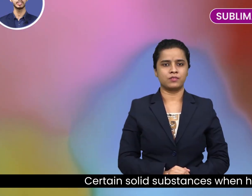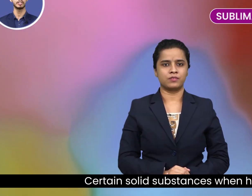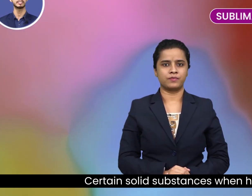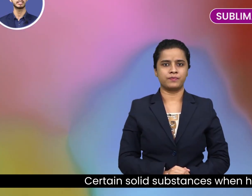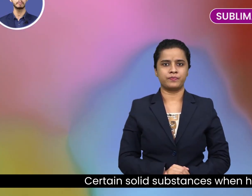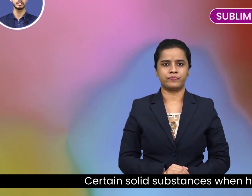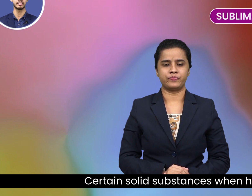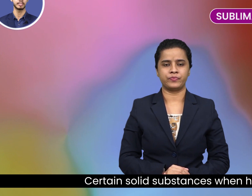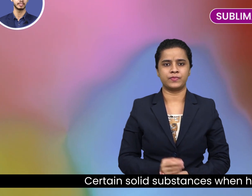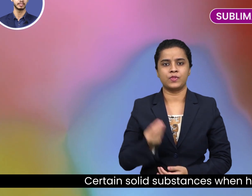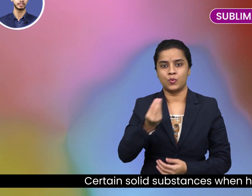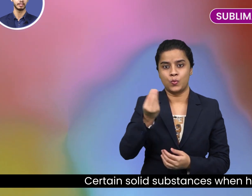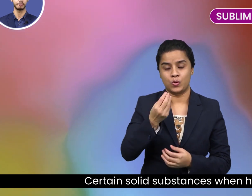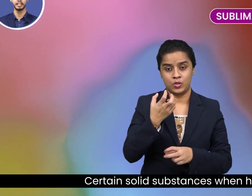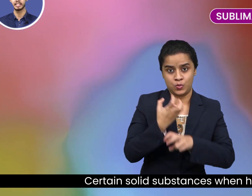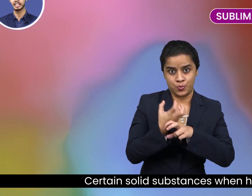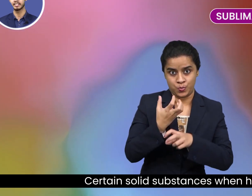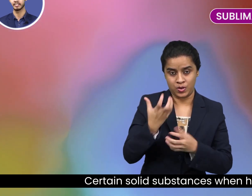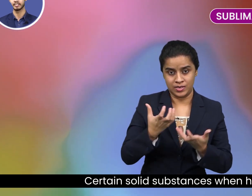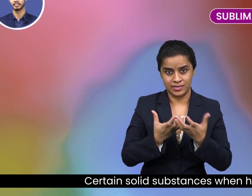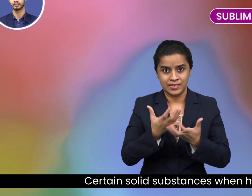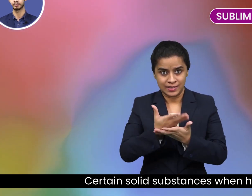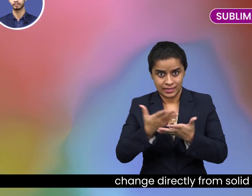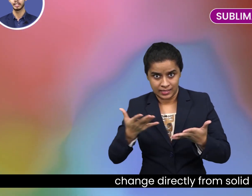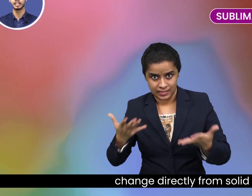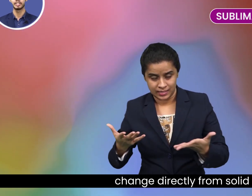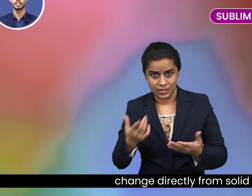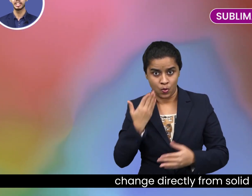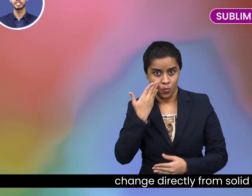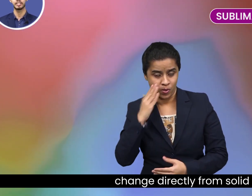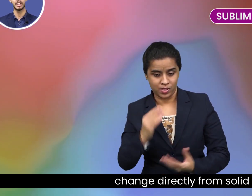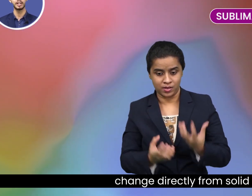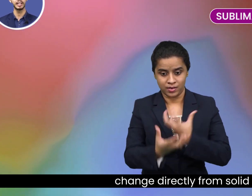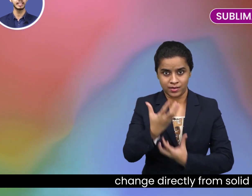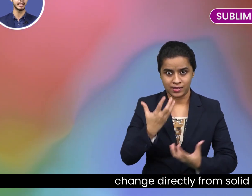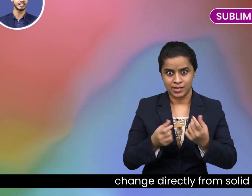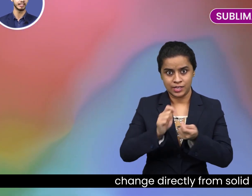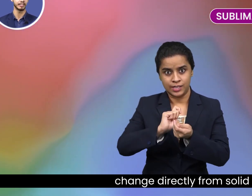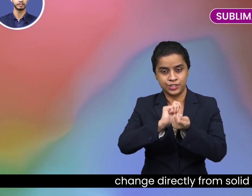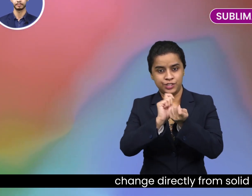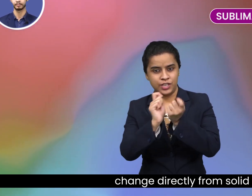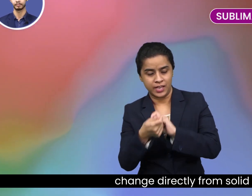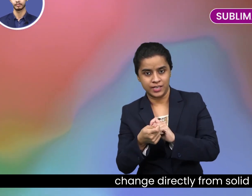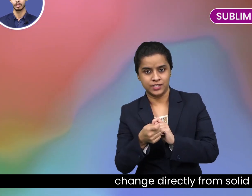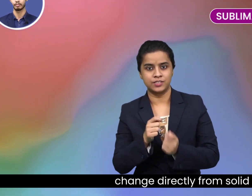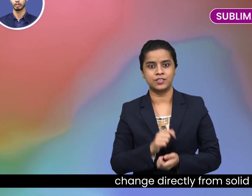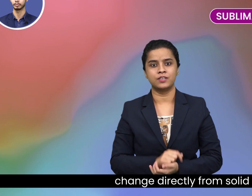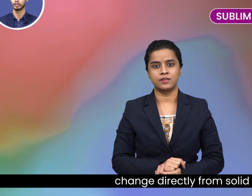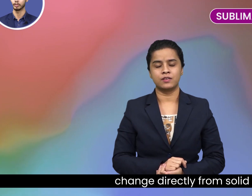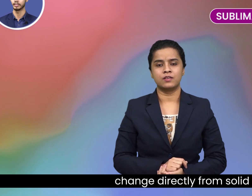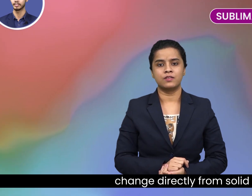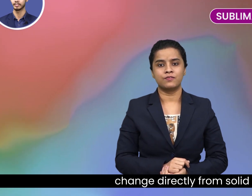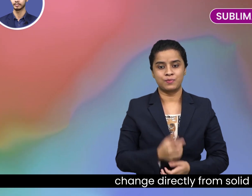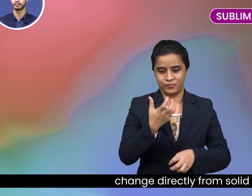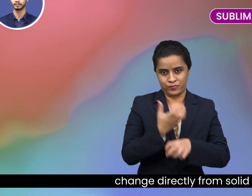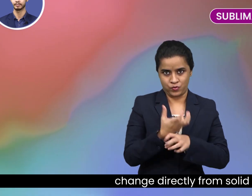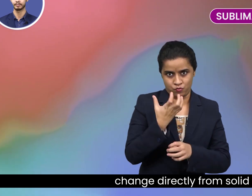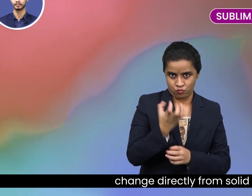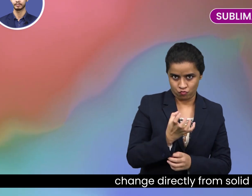Certain solid substances, when heated, change directly from